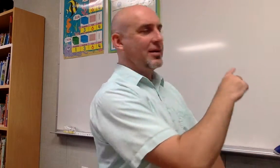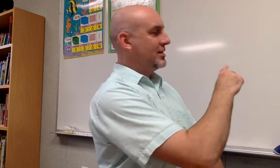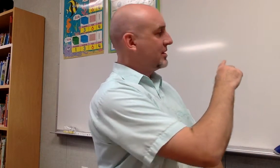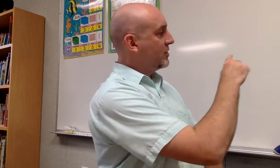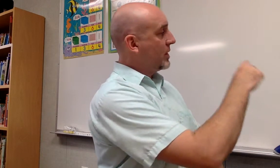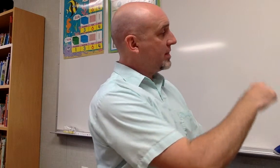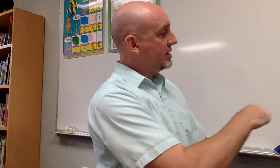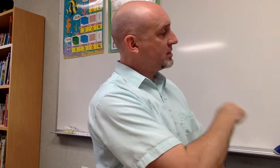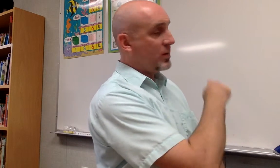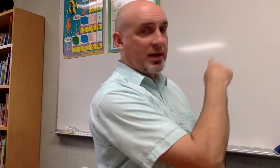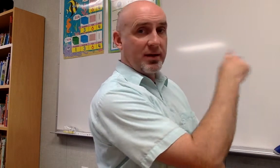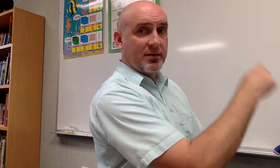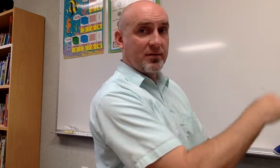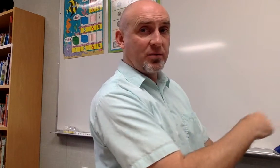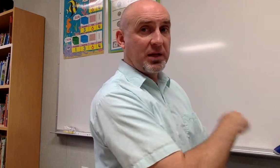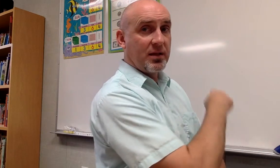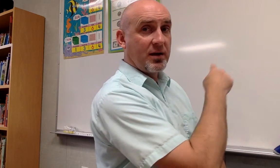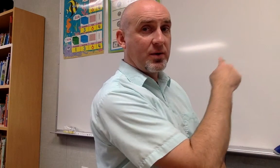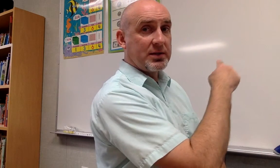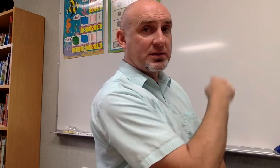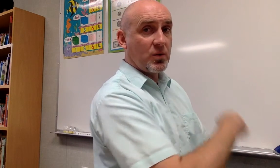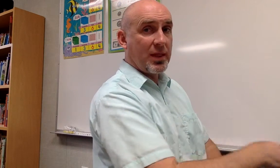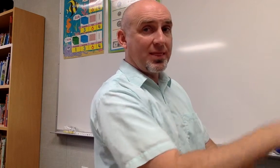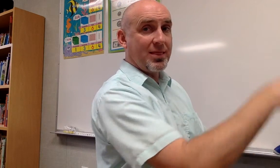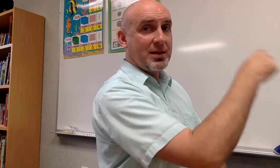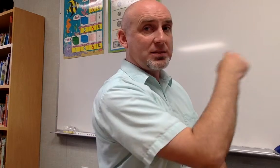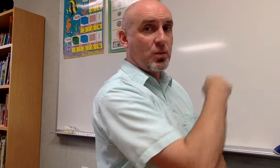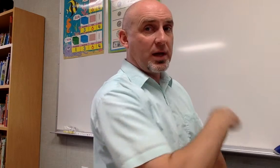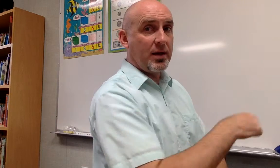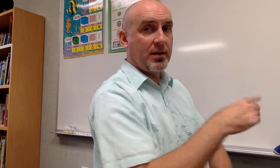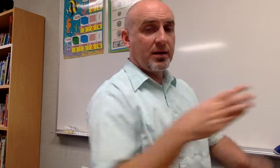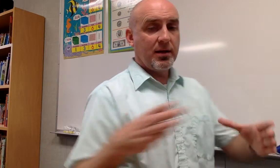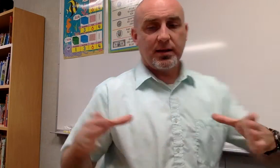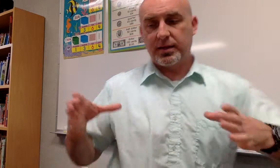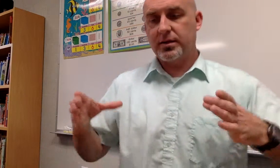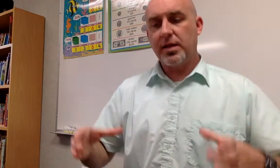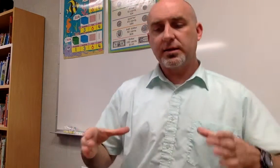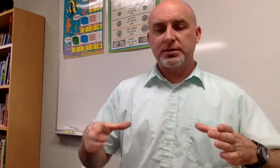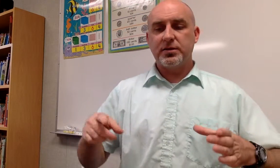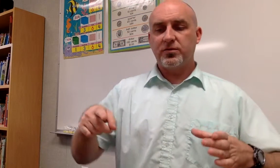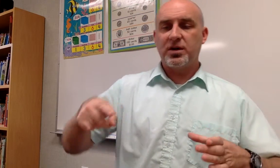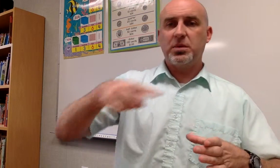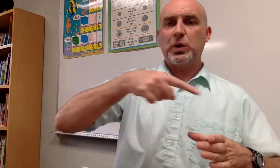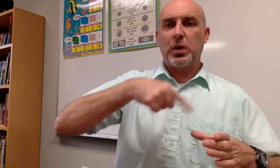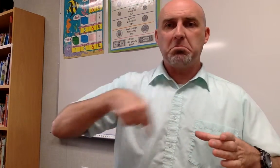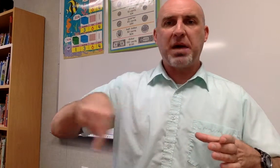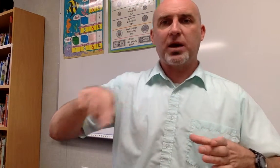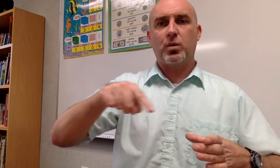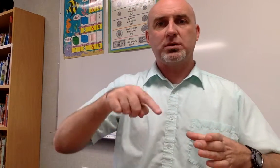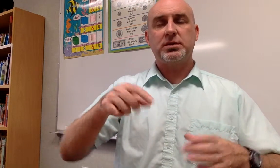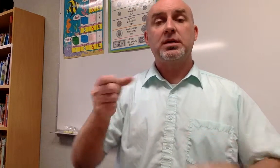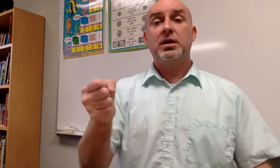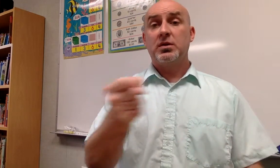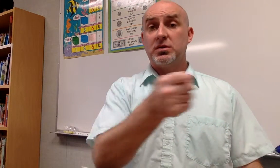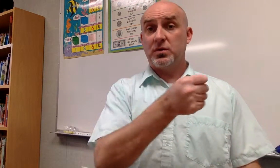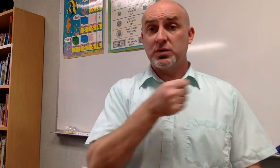instead of going this way, for being clockwise, it's going this way, like a clock that's in front of me going backwards. So this would be